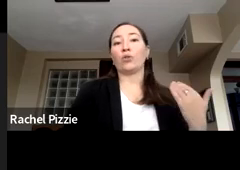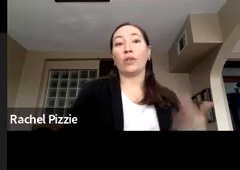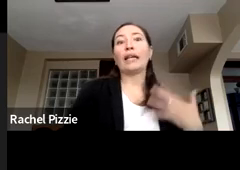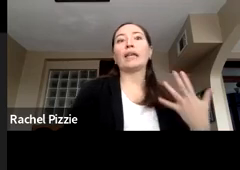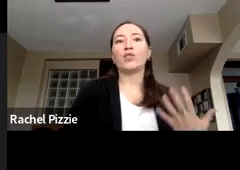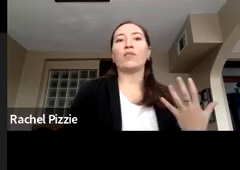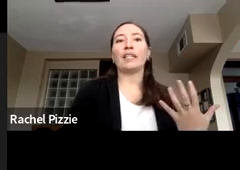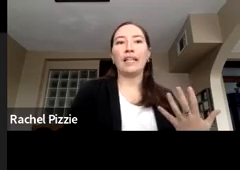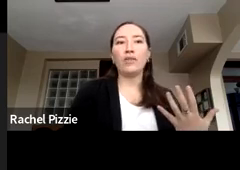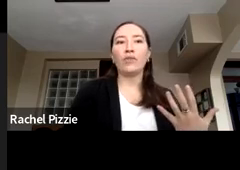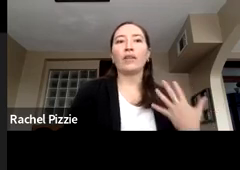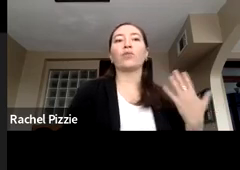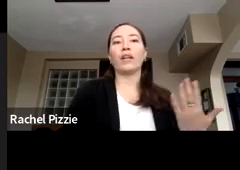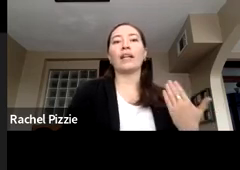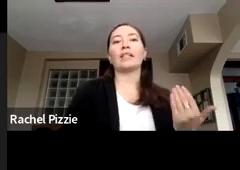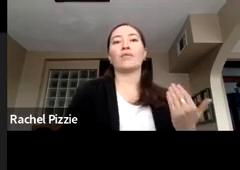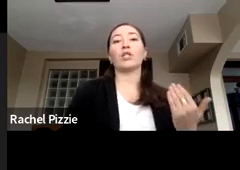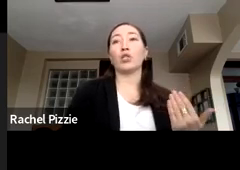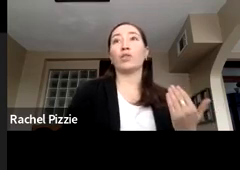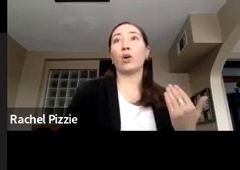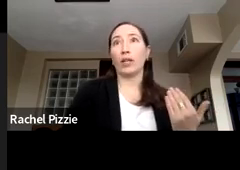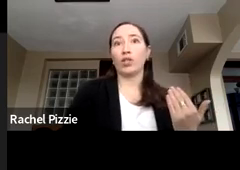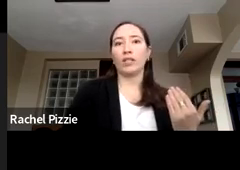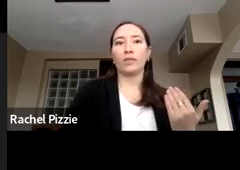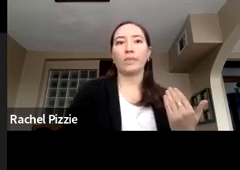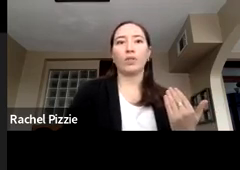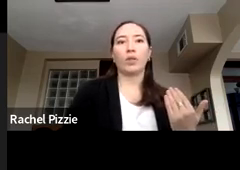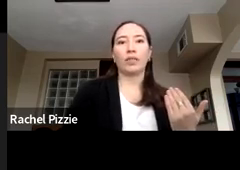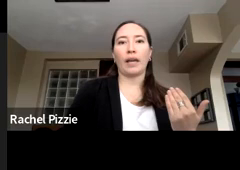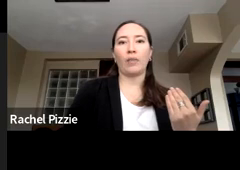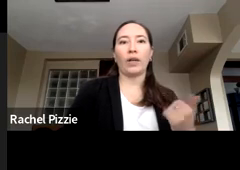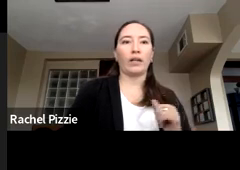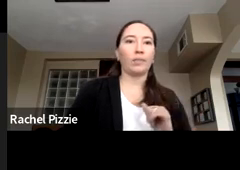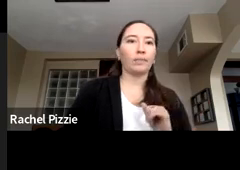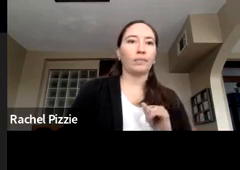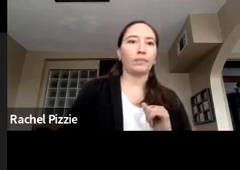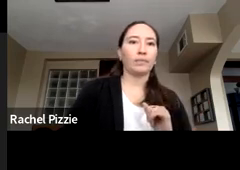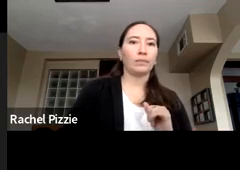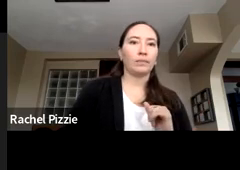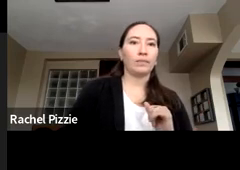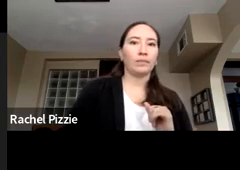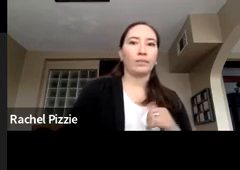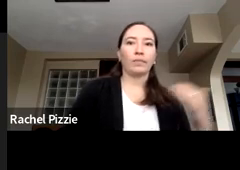into creating the survey itself and creating different survey questions. So the second point here.